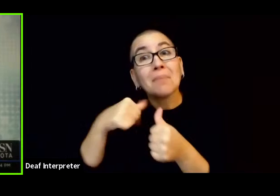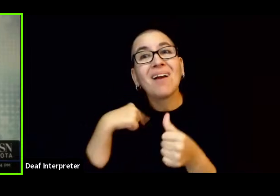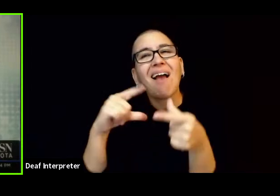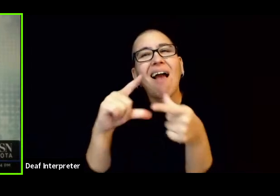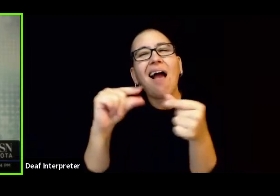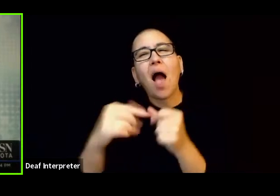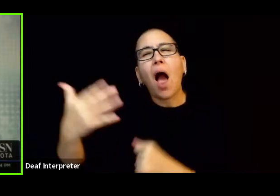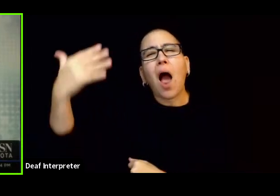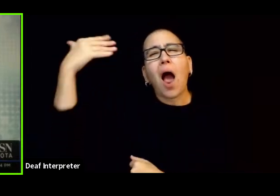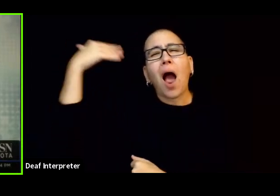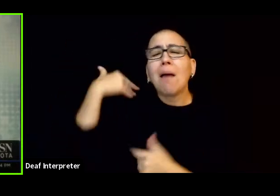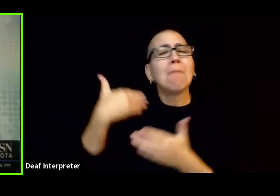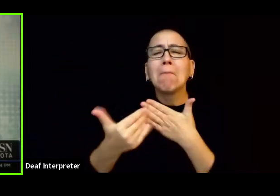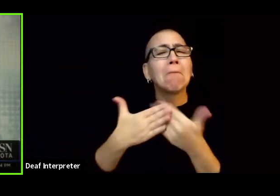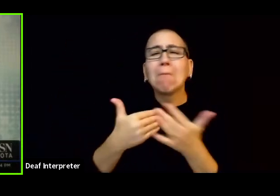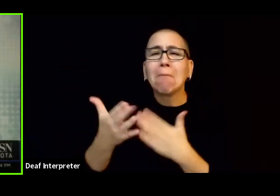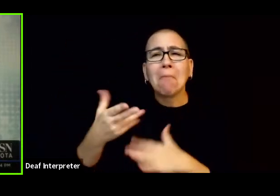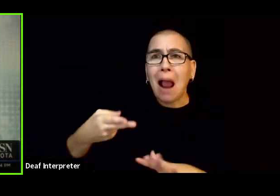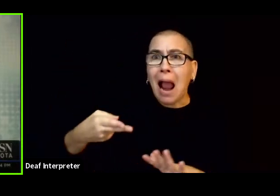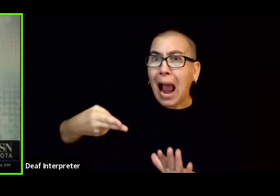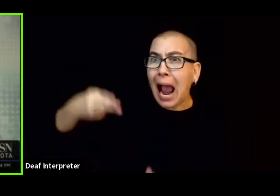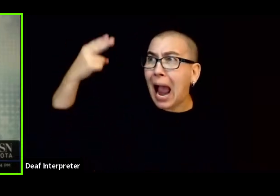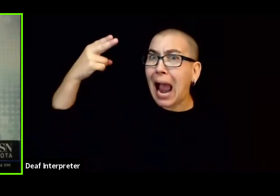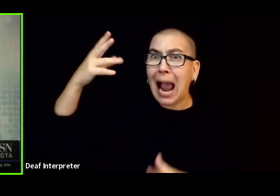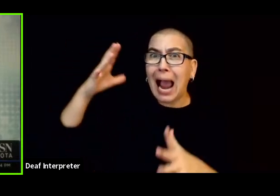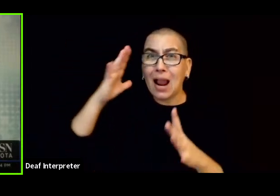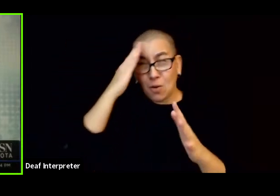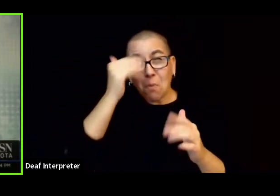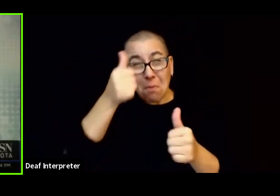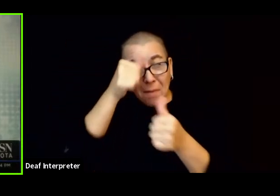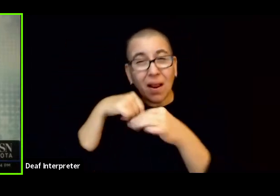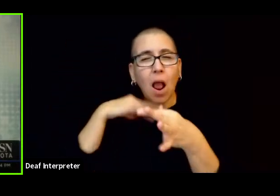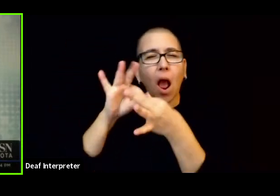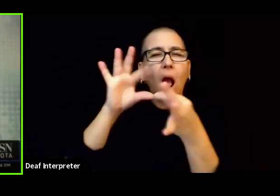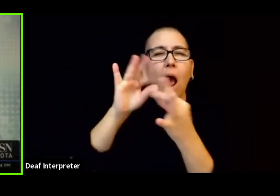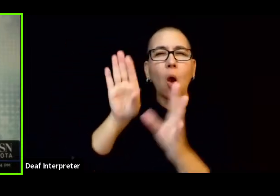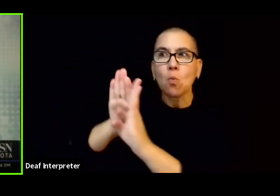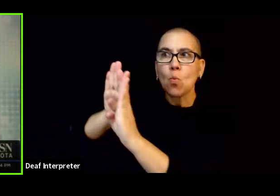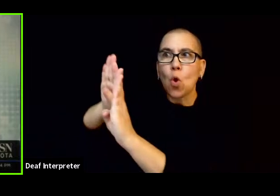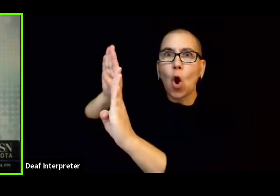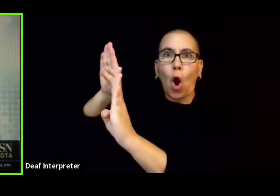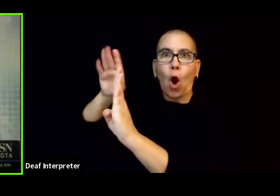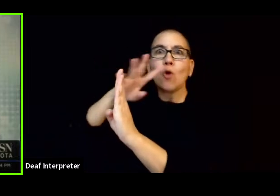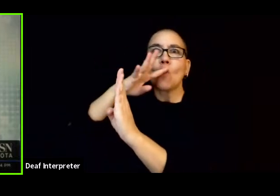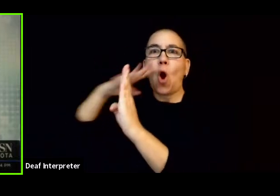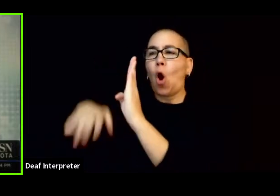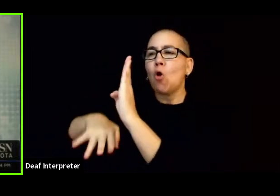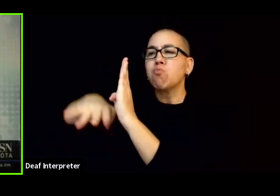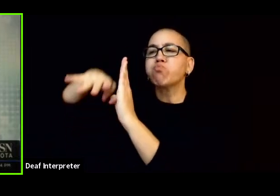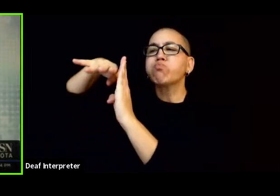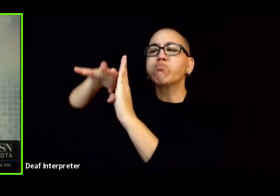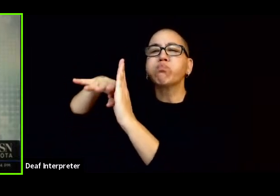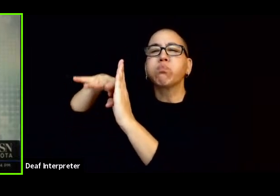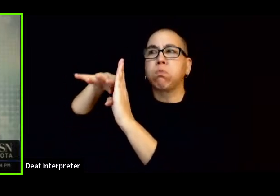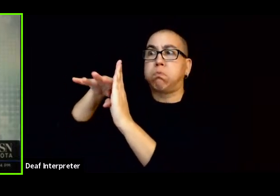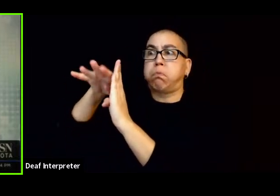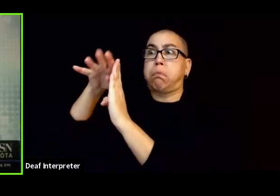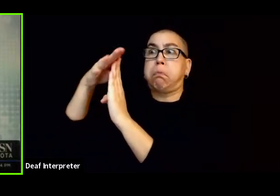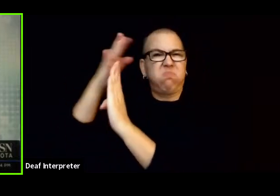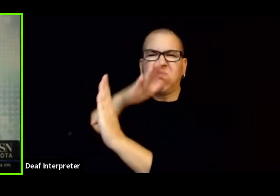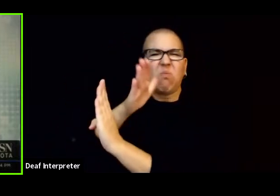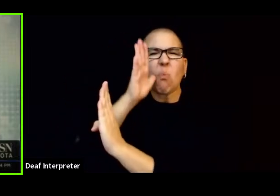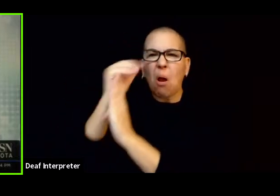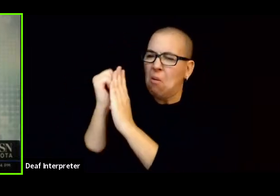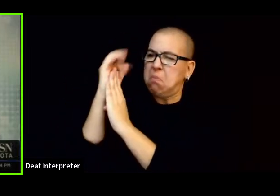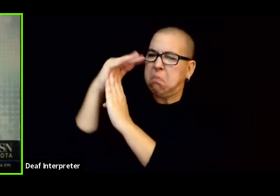And as community transmission has steadily marched upward, we are concerned, as Michelle has just outlined. We